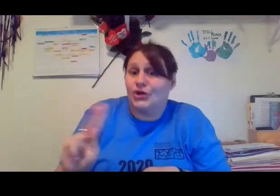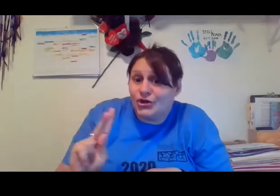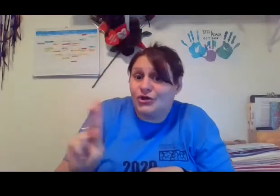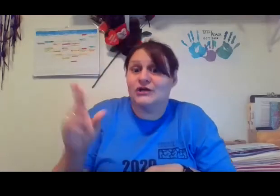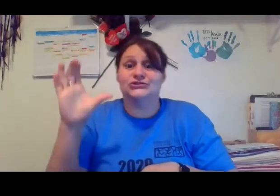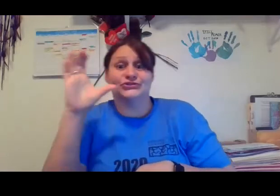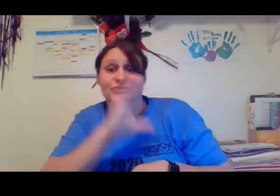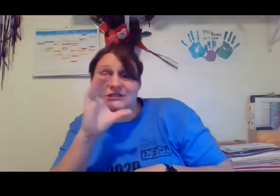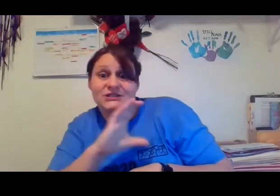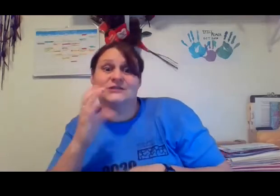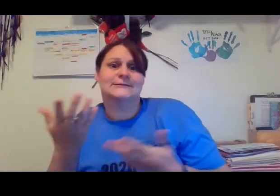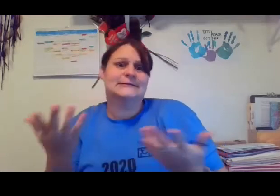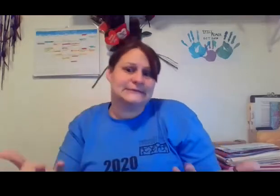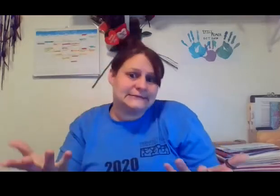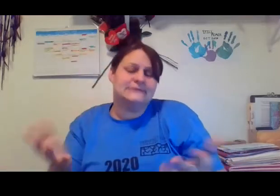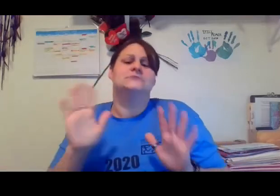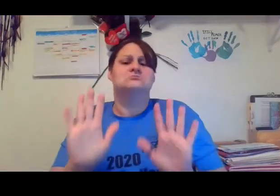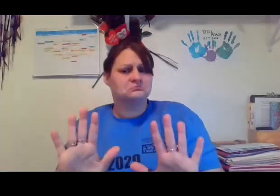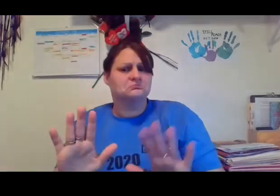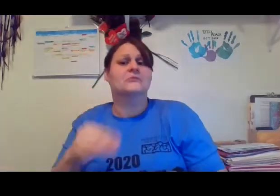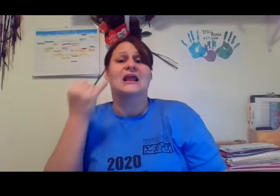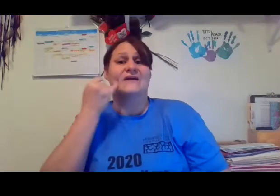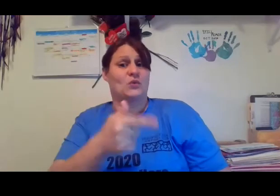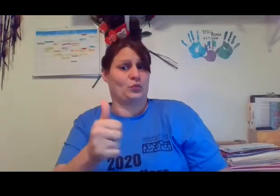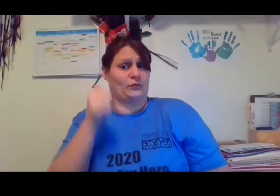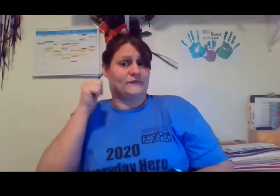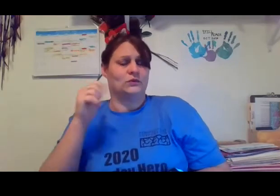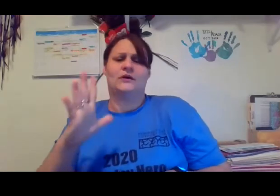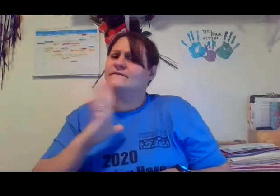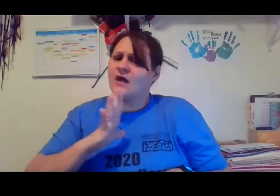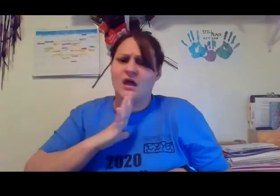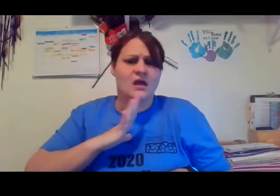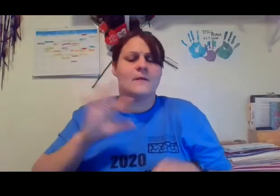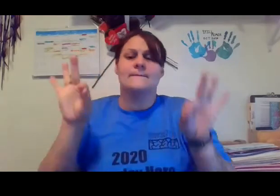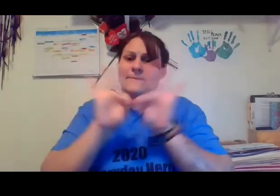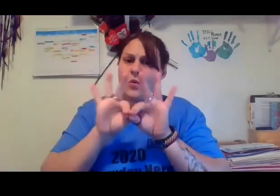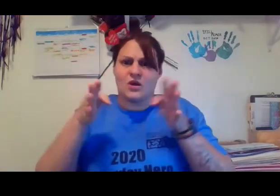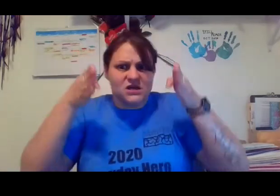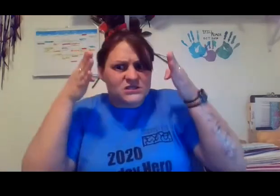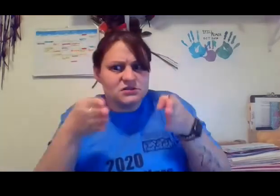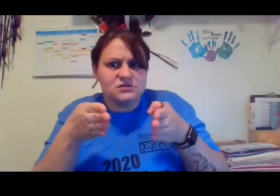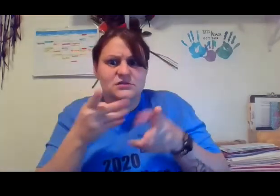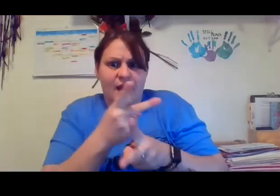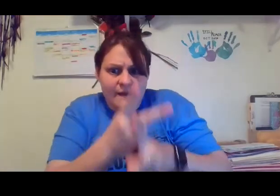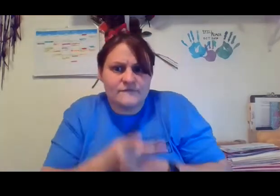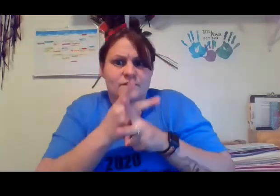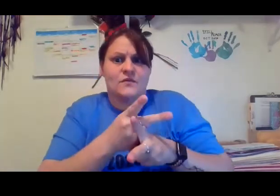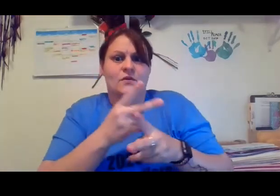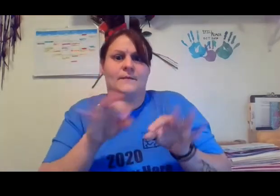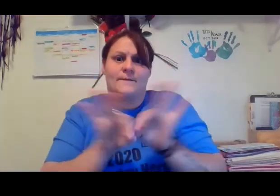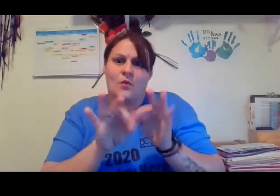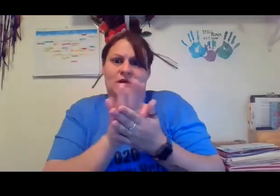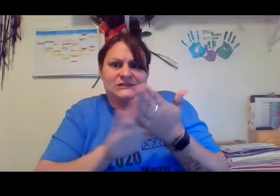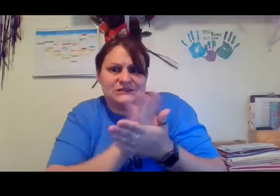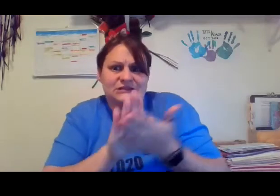them. For example, someone like Shannon, Kirk, Chi, they may not tolerate them. So offer it to them, ask them if they want to, fine.